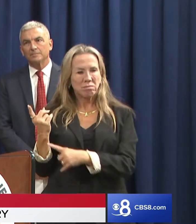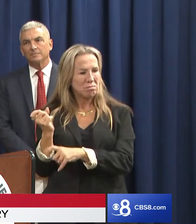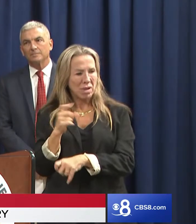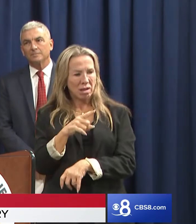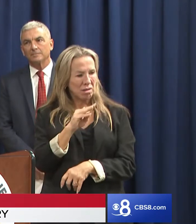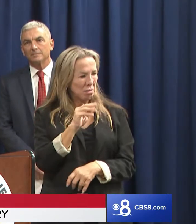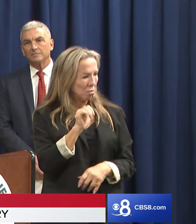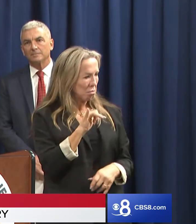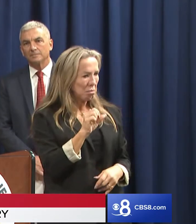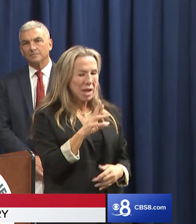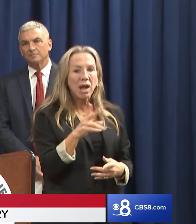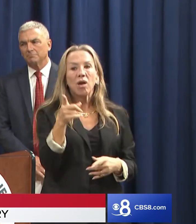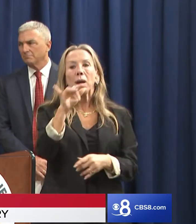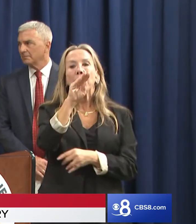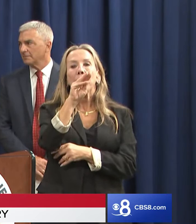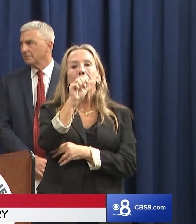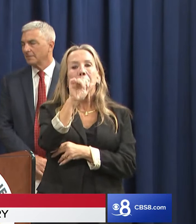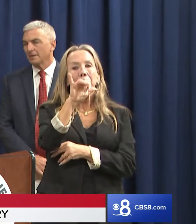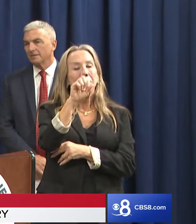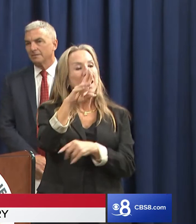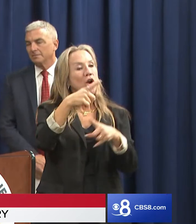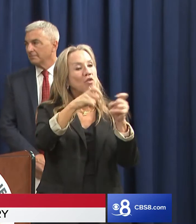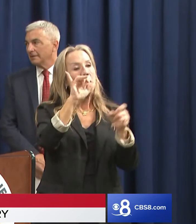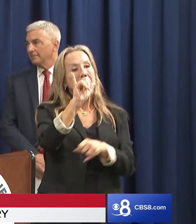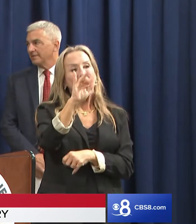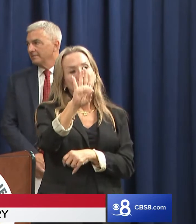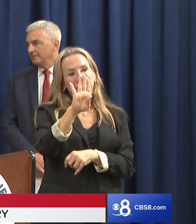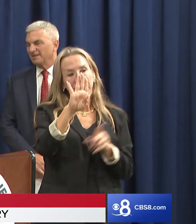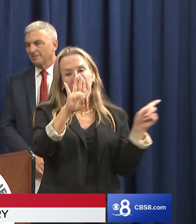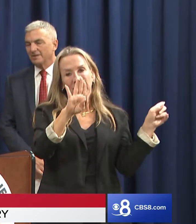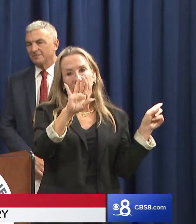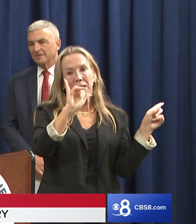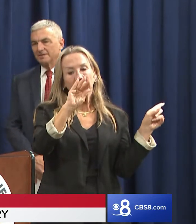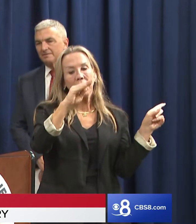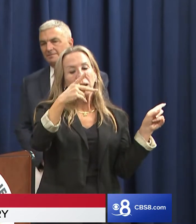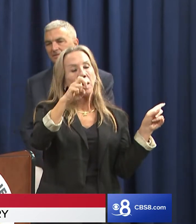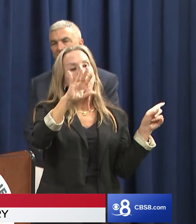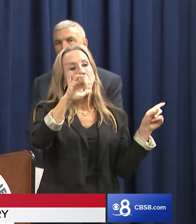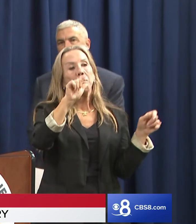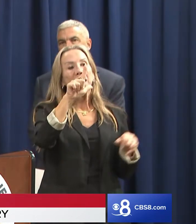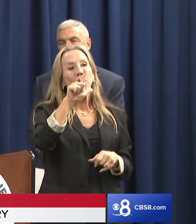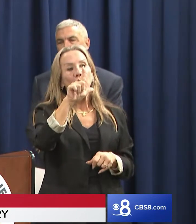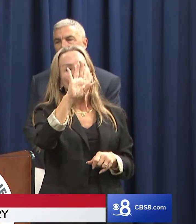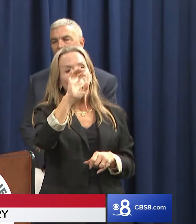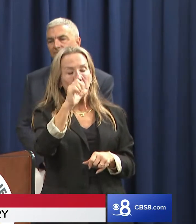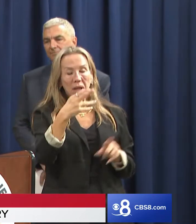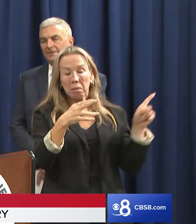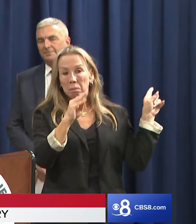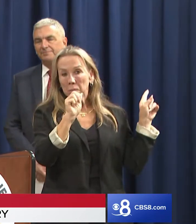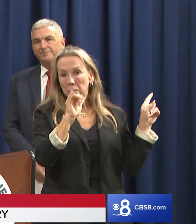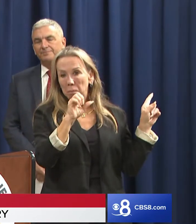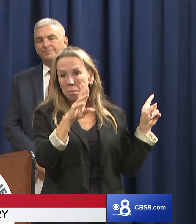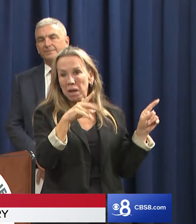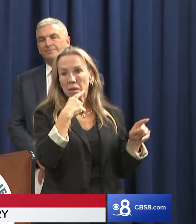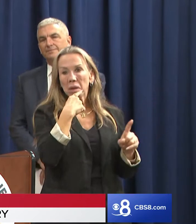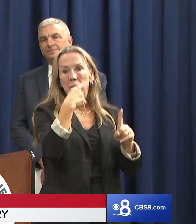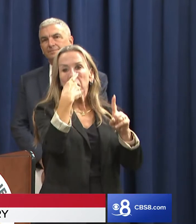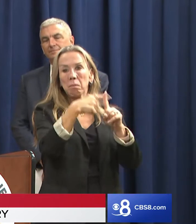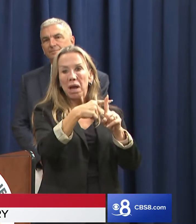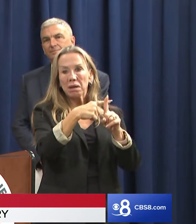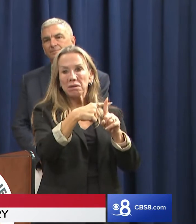I'm not sure. Of Imperial Beach. It says the mayor of Imperial Beach says there was a positive E. coli